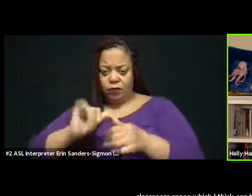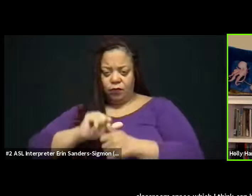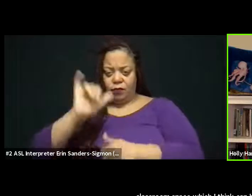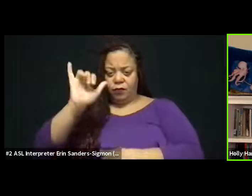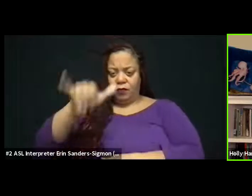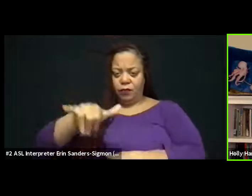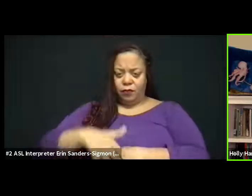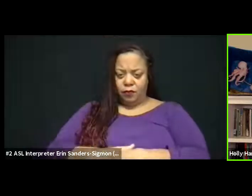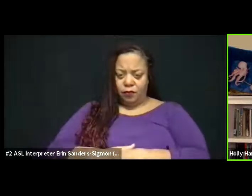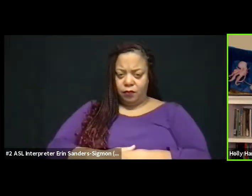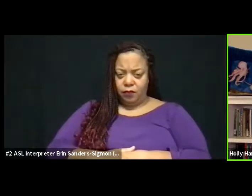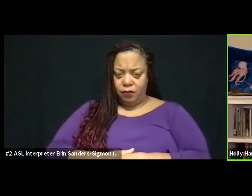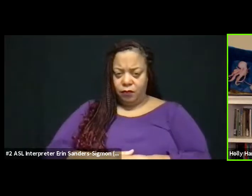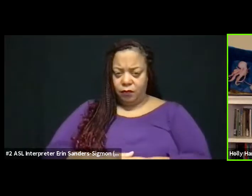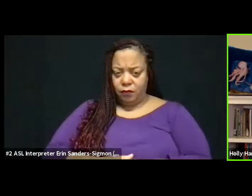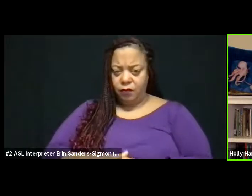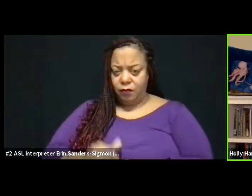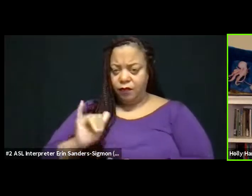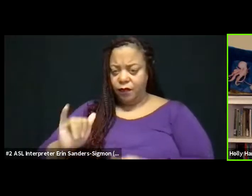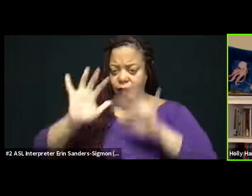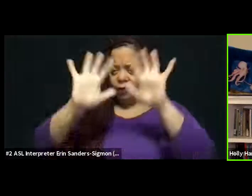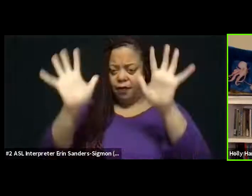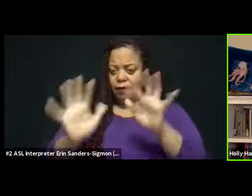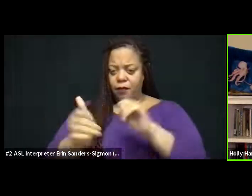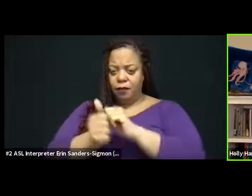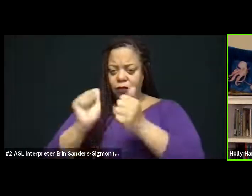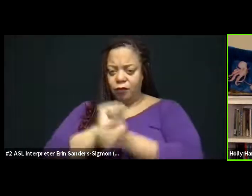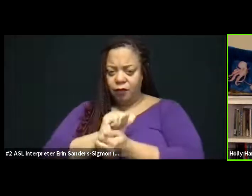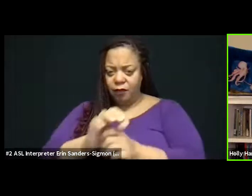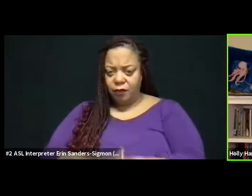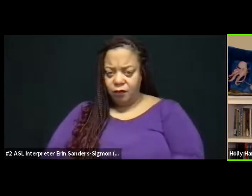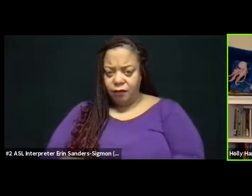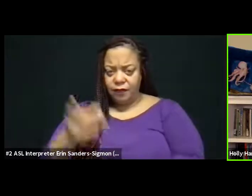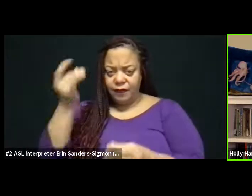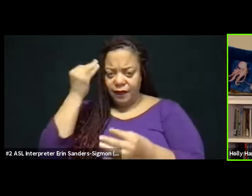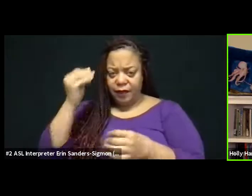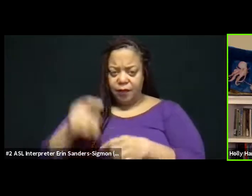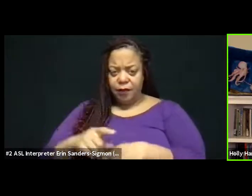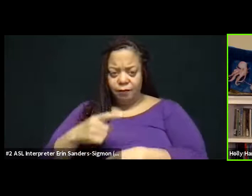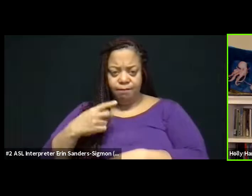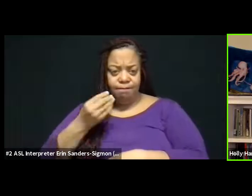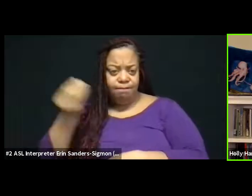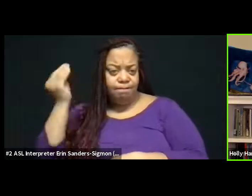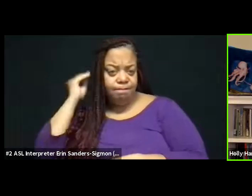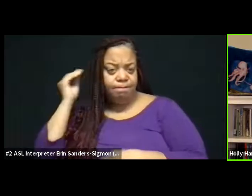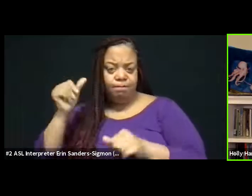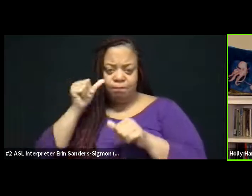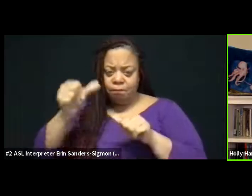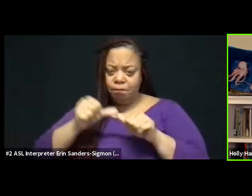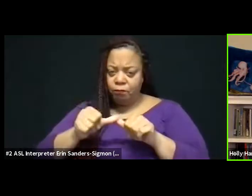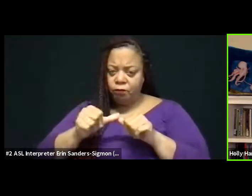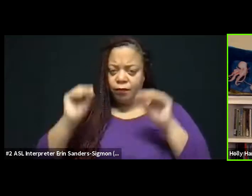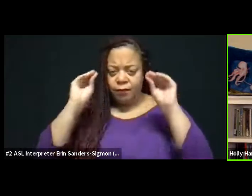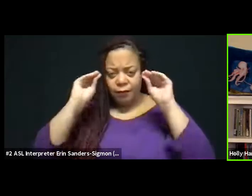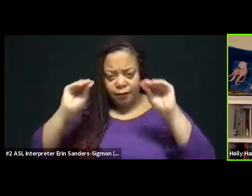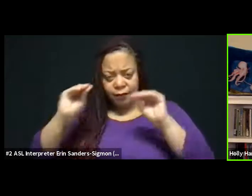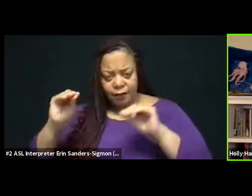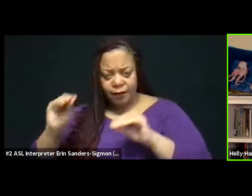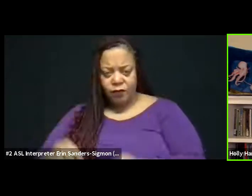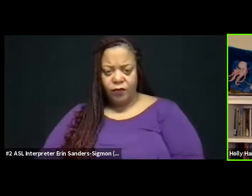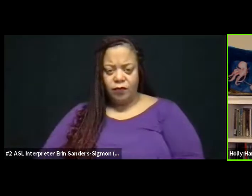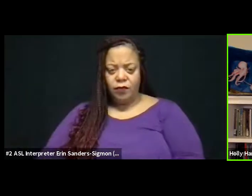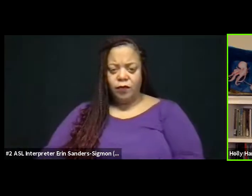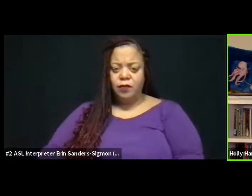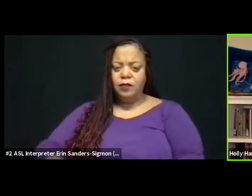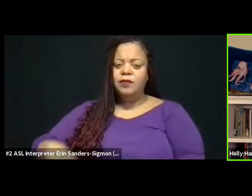continued to push me as an educator, is that I probably 2015,